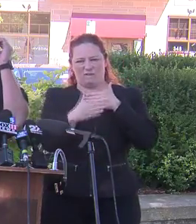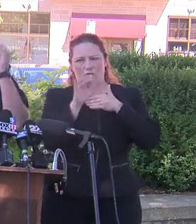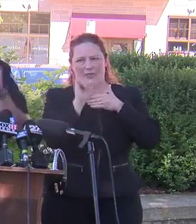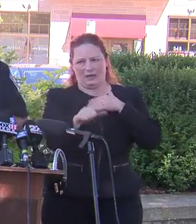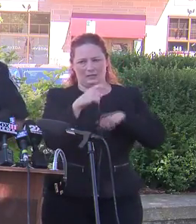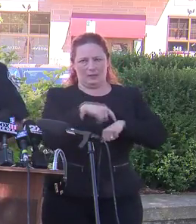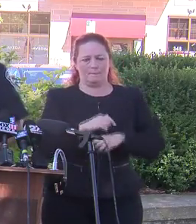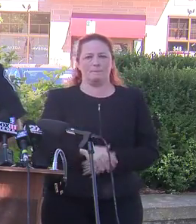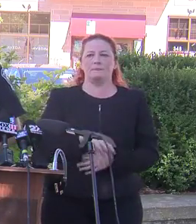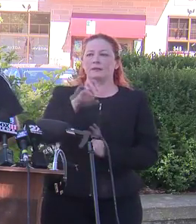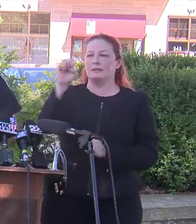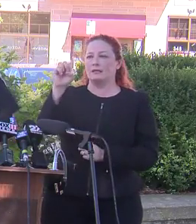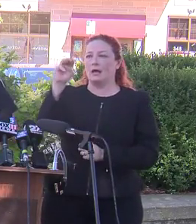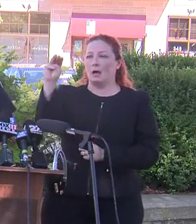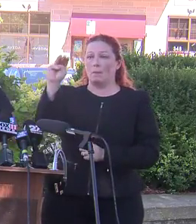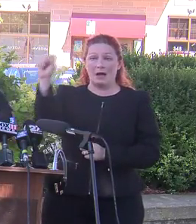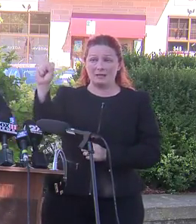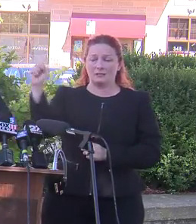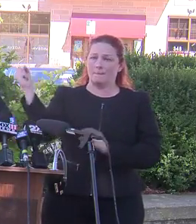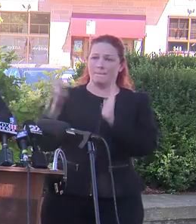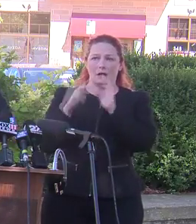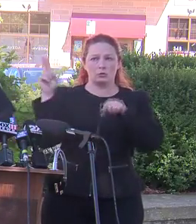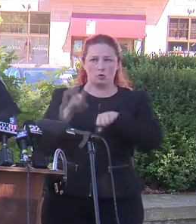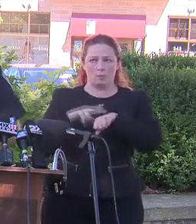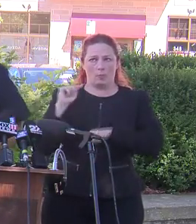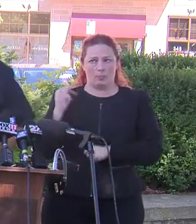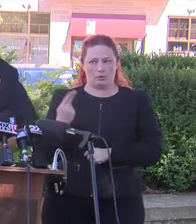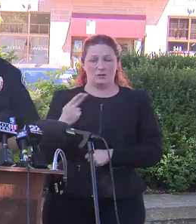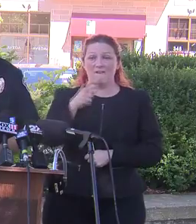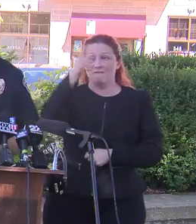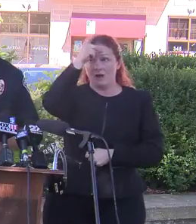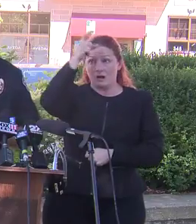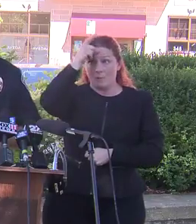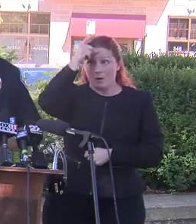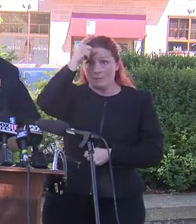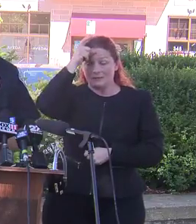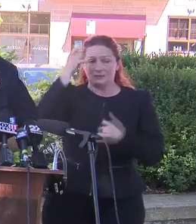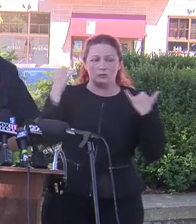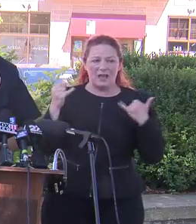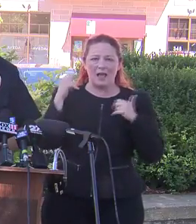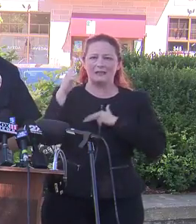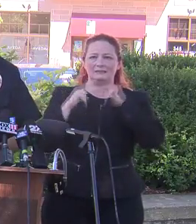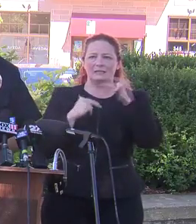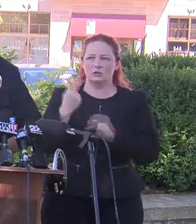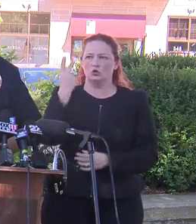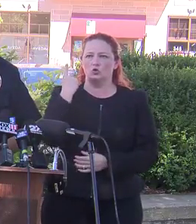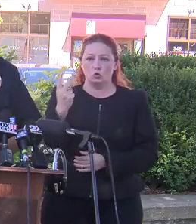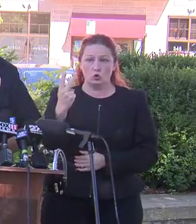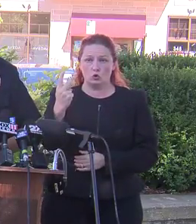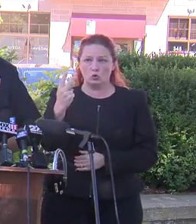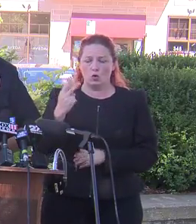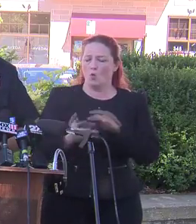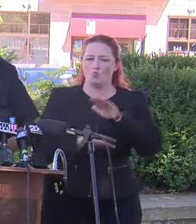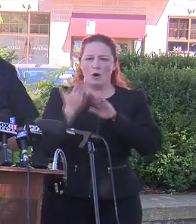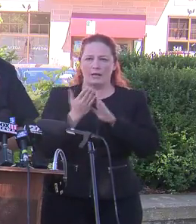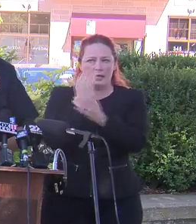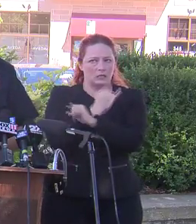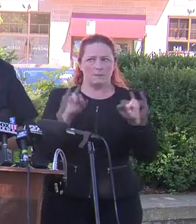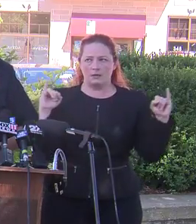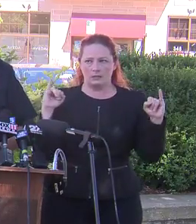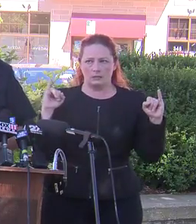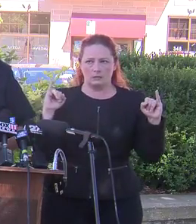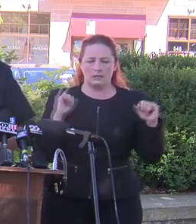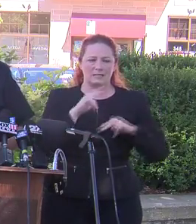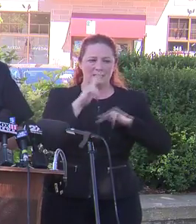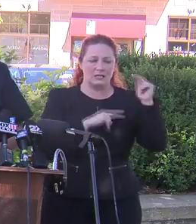normal on Thursday. Our fire department, as of today at 1 p.m., their Station 2 is up and running independently, and Station